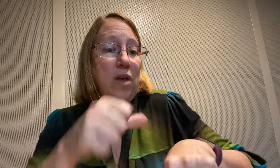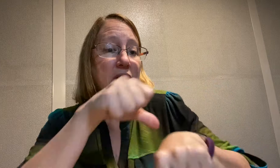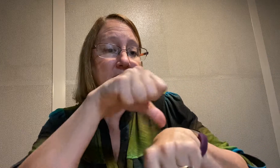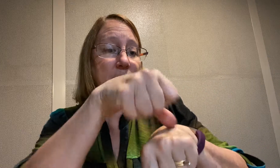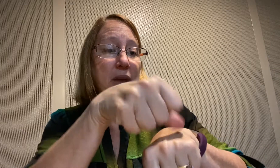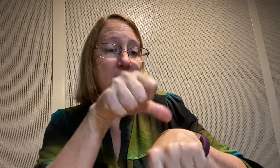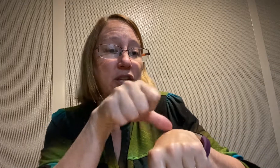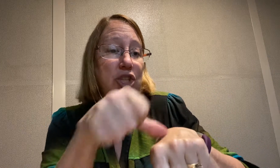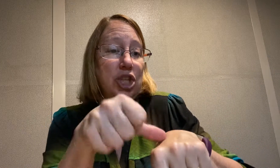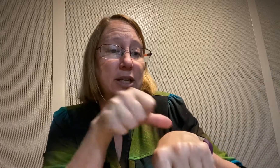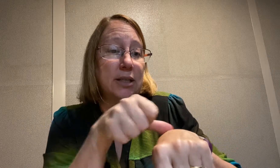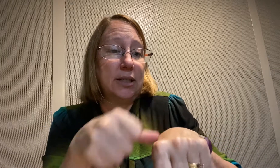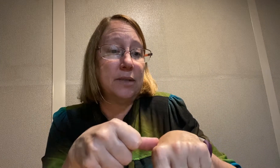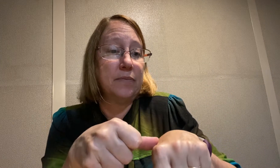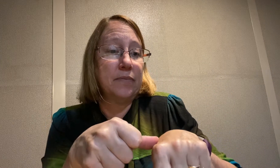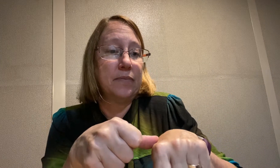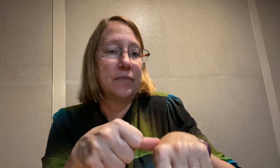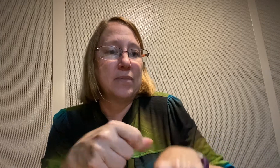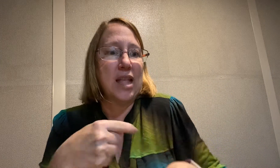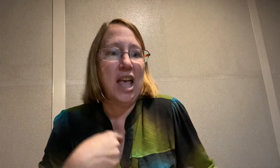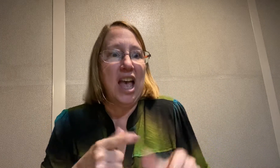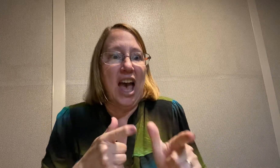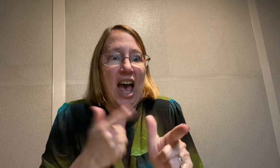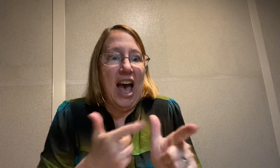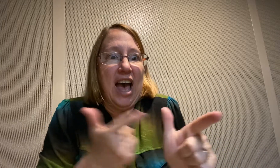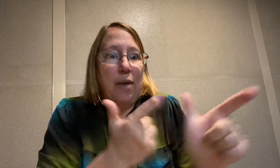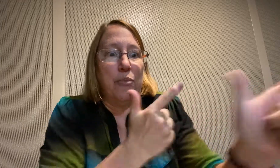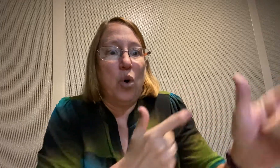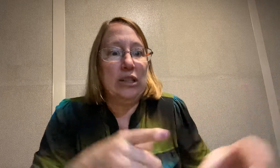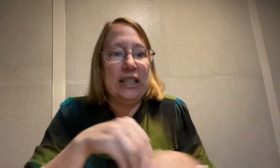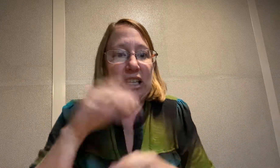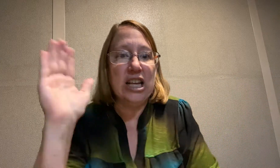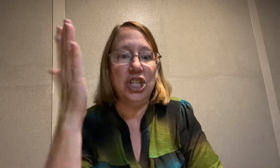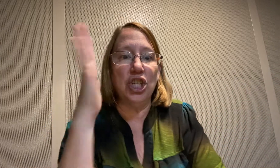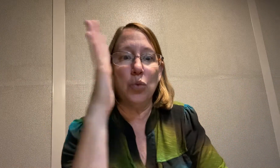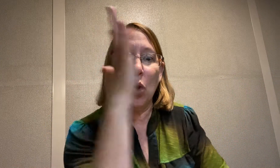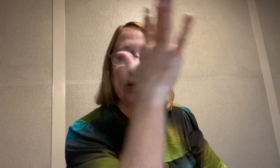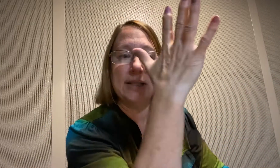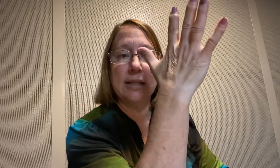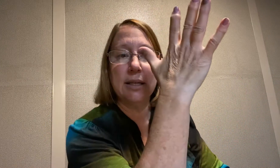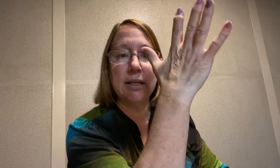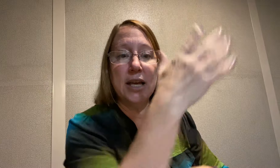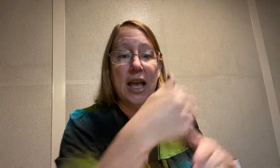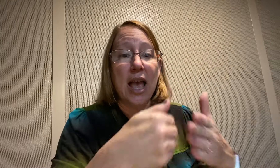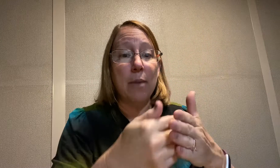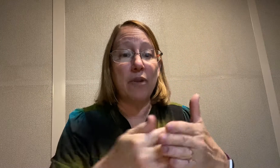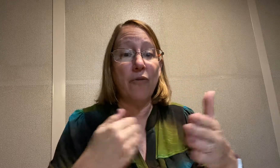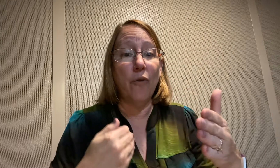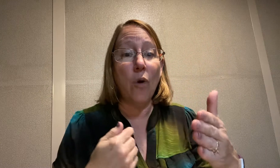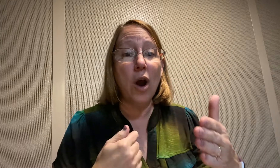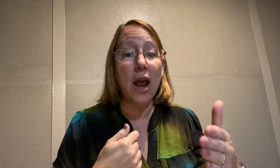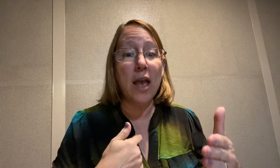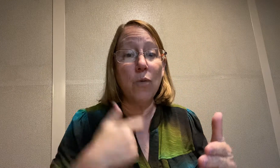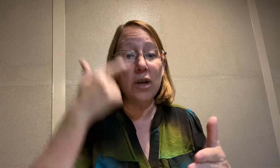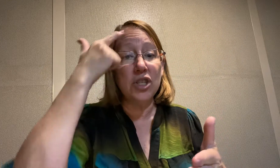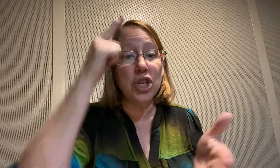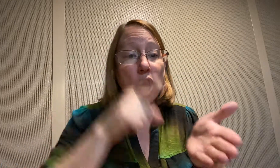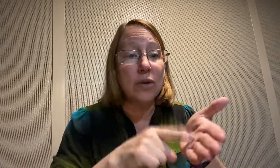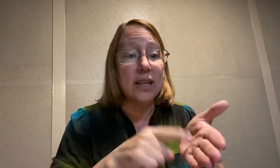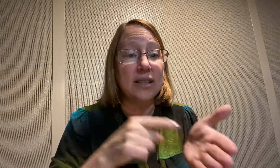his bandages, I bolted into the woods, and before it was noticed,